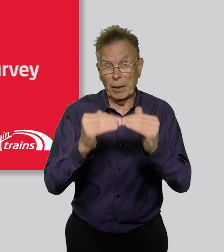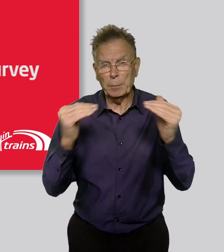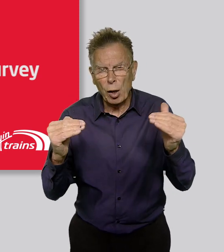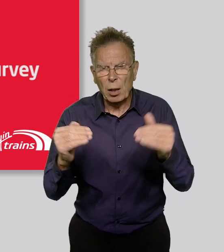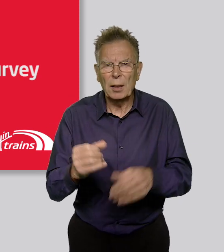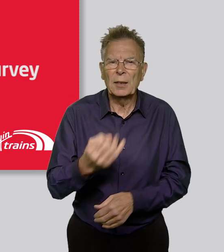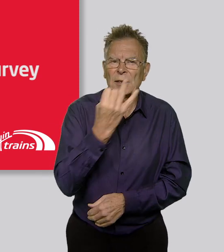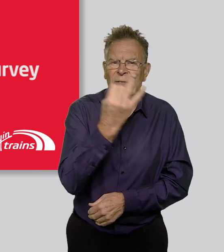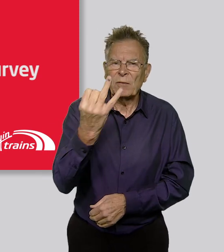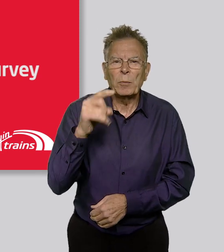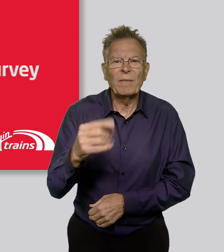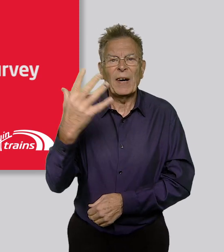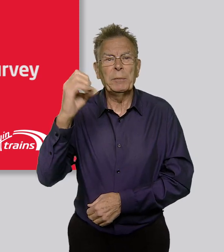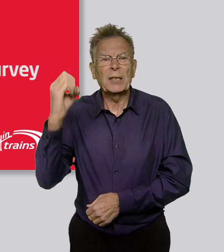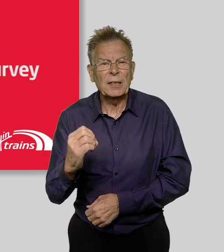Customer service benchmark